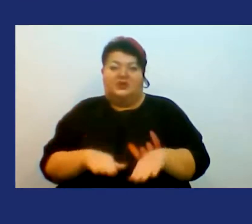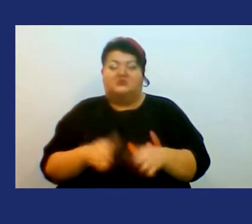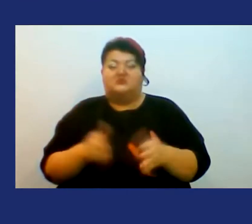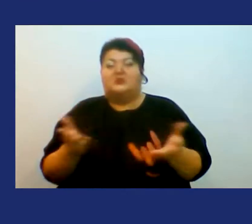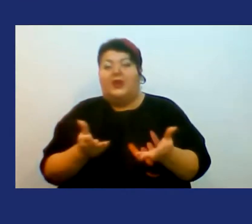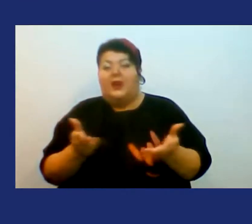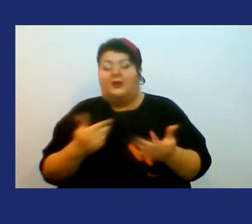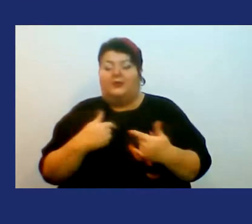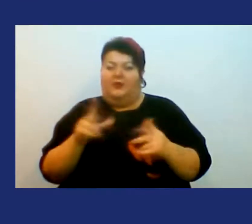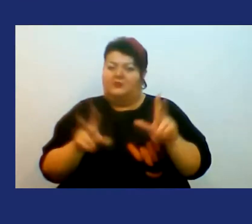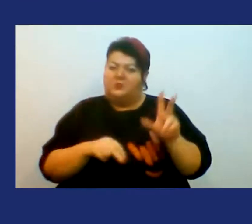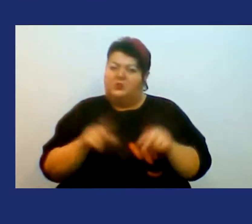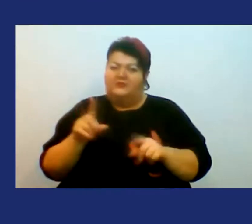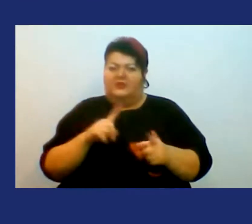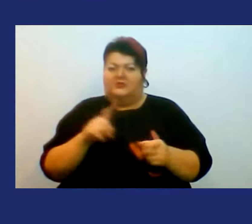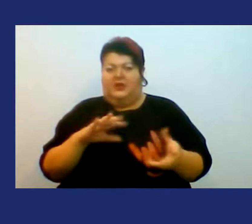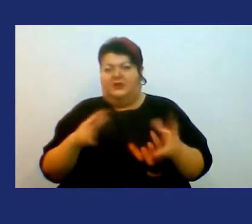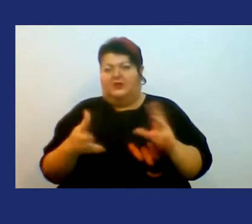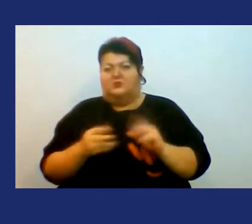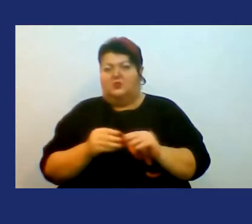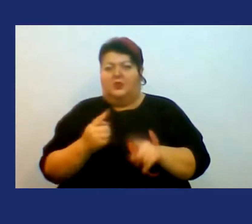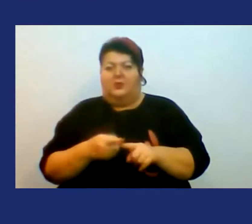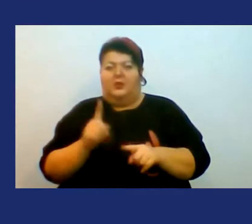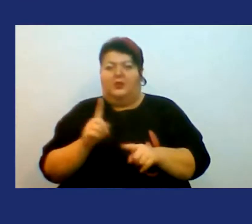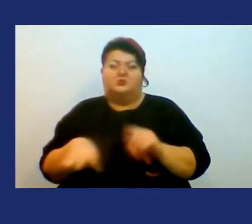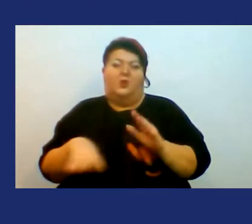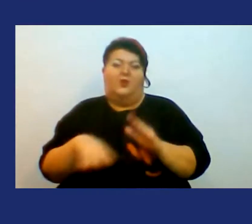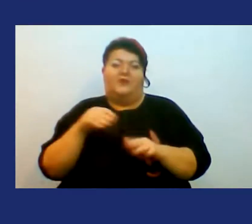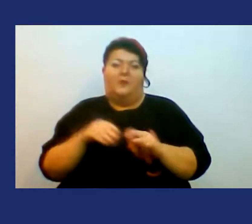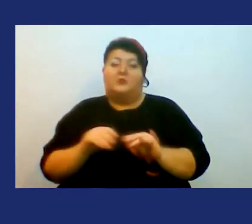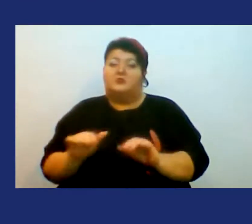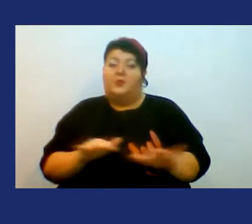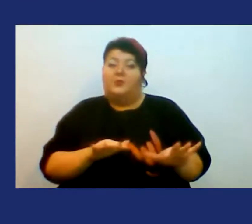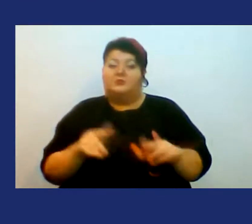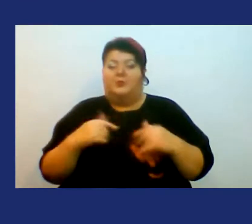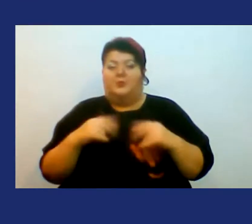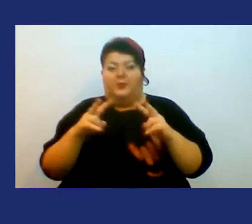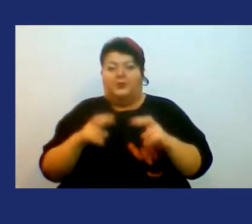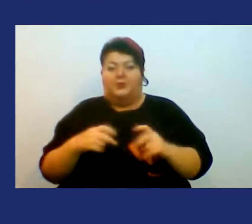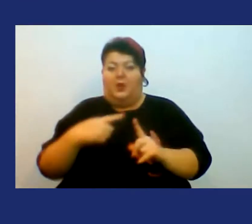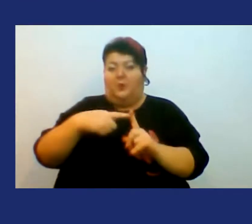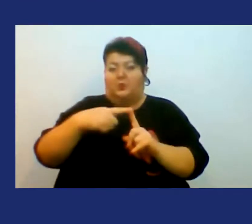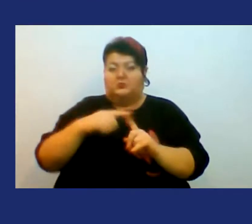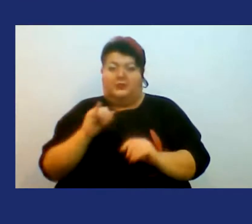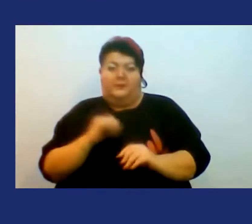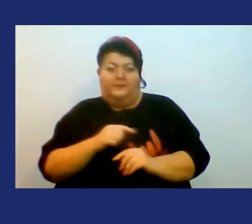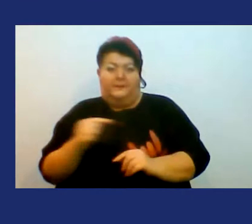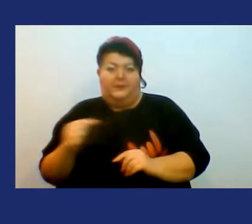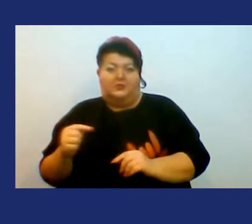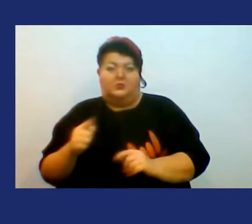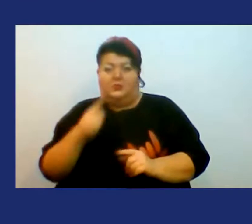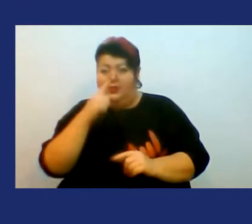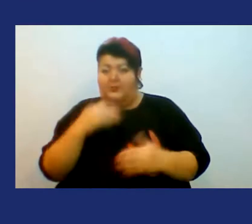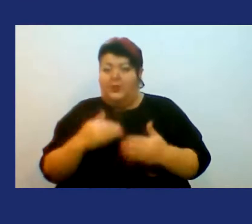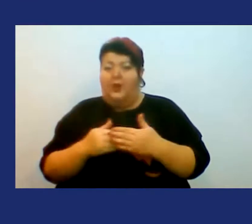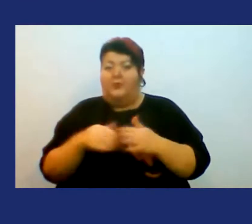projects, technical solutions, which based on the results of this voting cycle would be